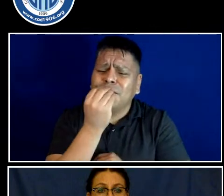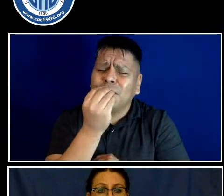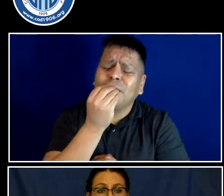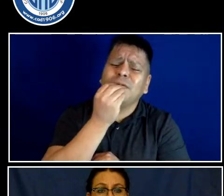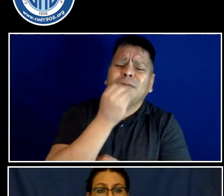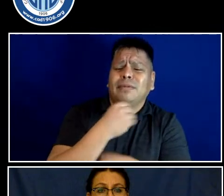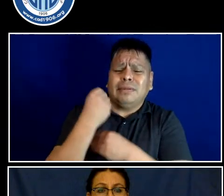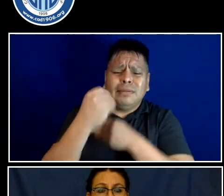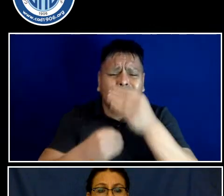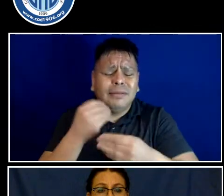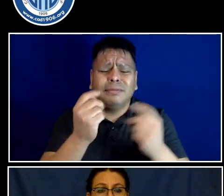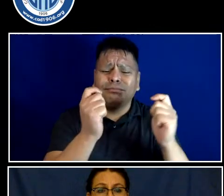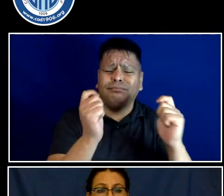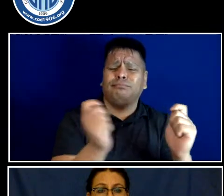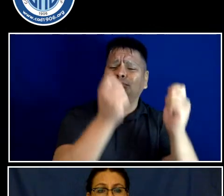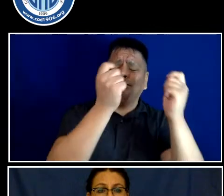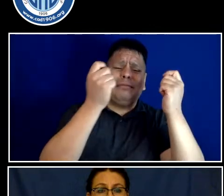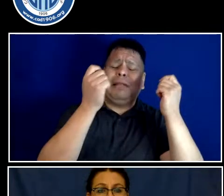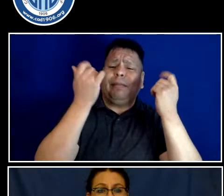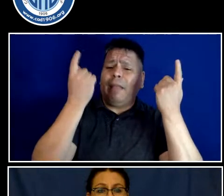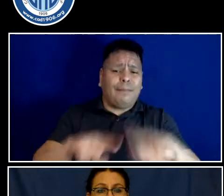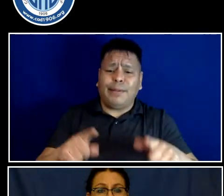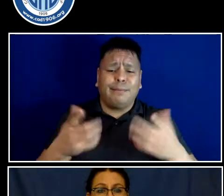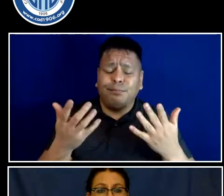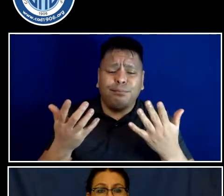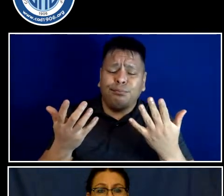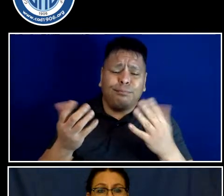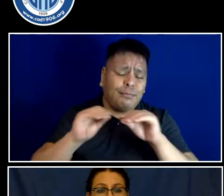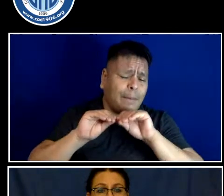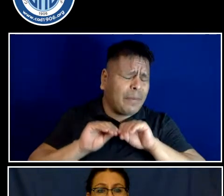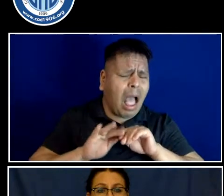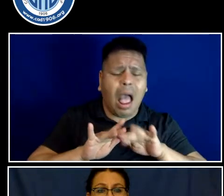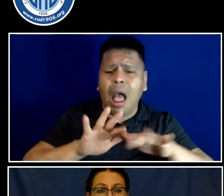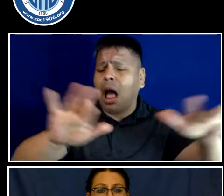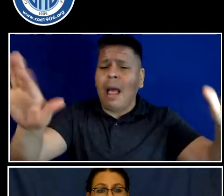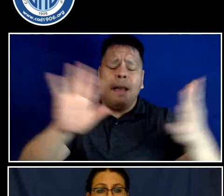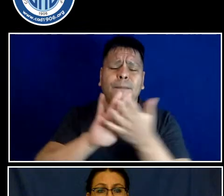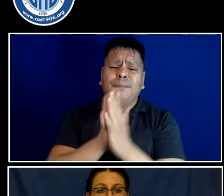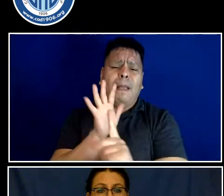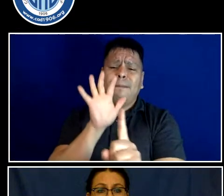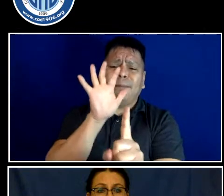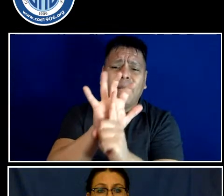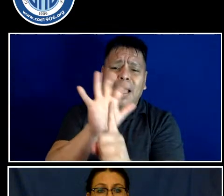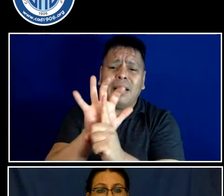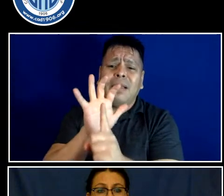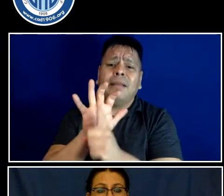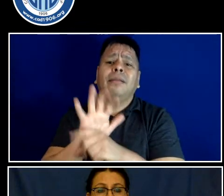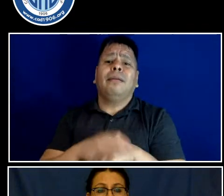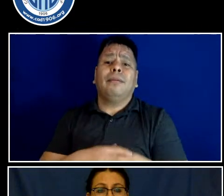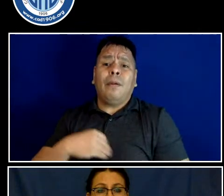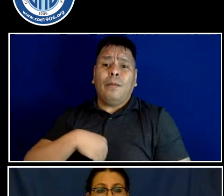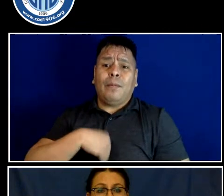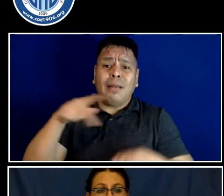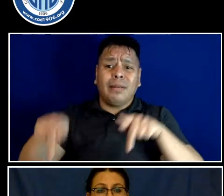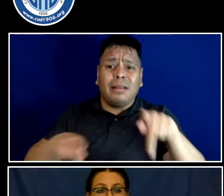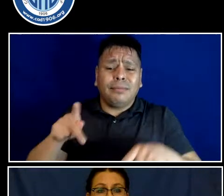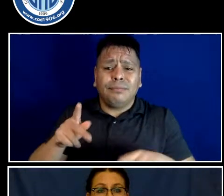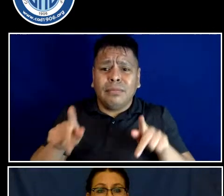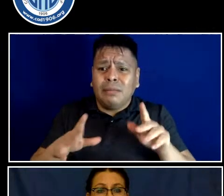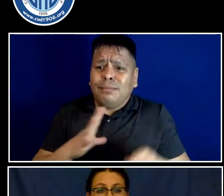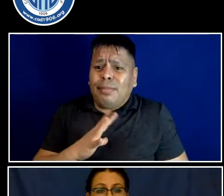again, grassroots people came together with the soldiers to fight against the French and defeated them.